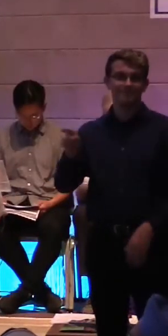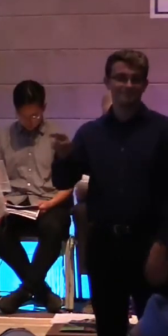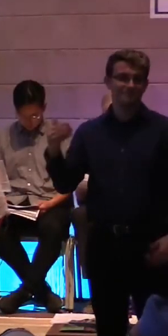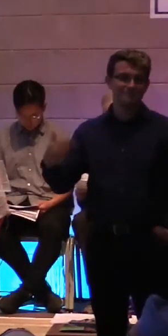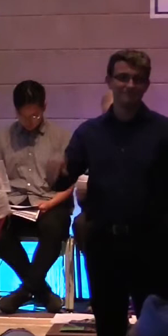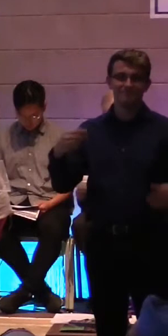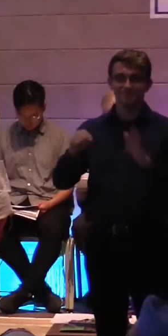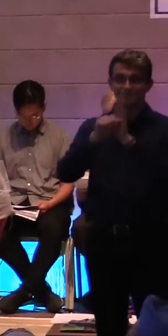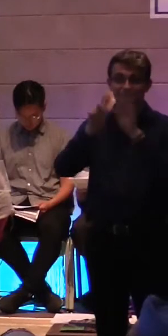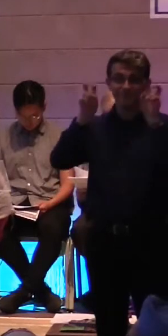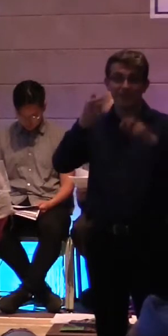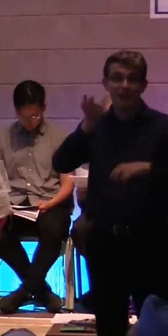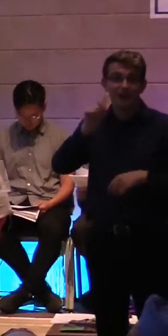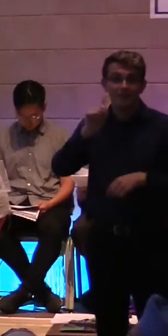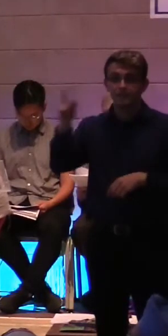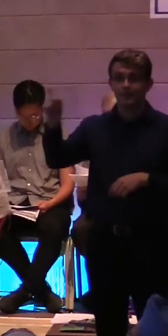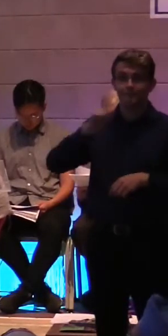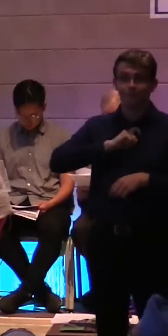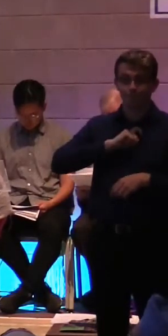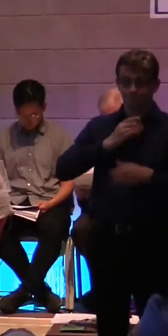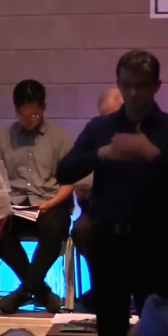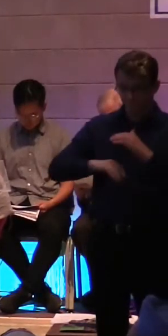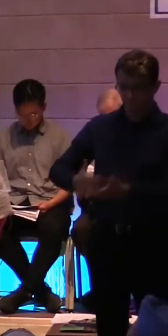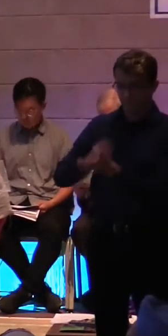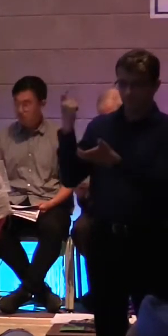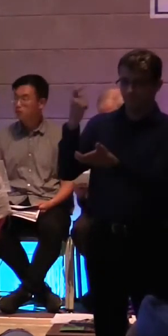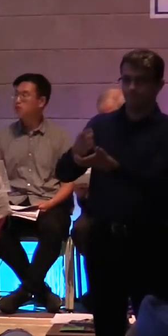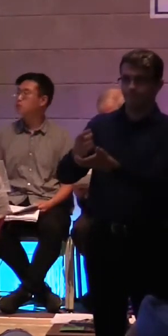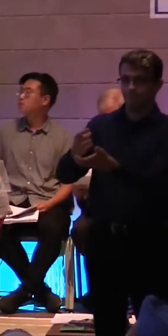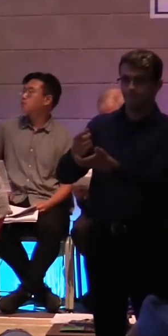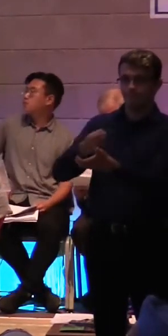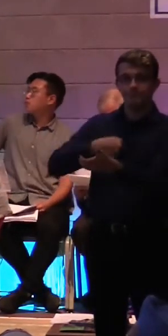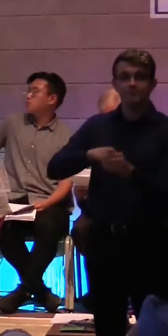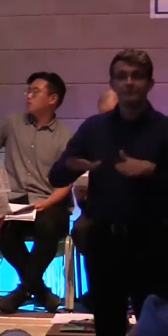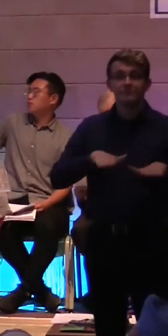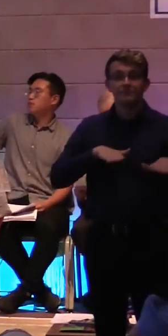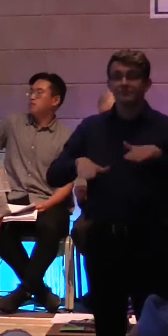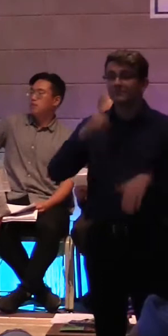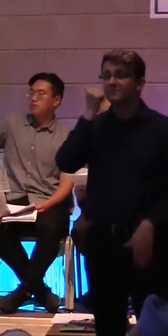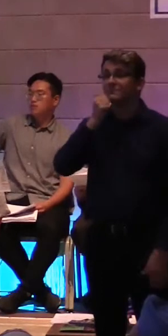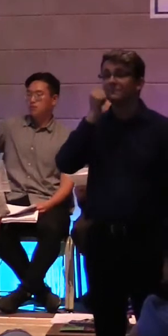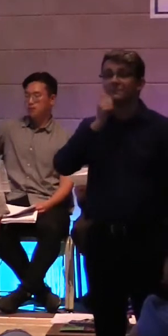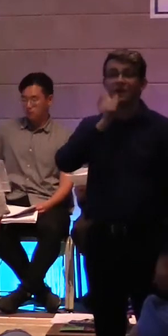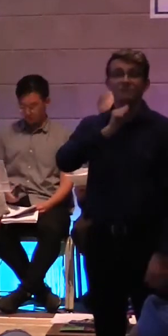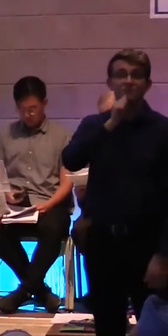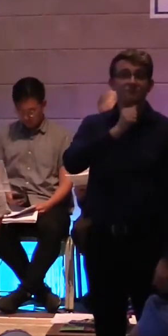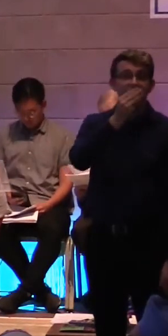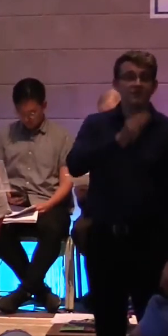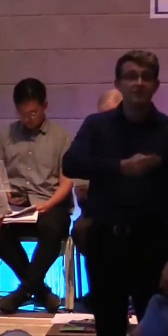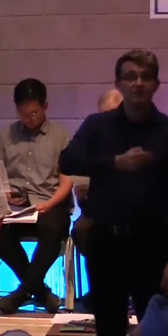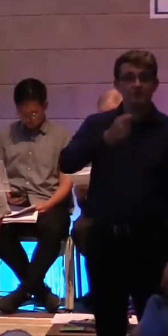this walk and talk this talk and live this life, the ability to get from Monday to Tuesday to Wednesday